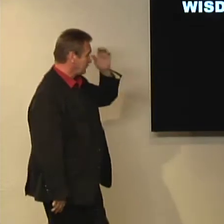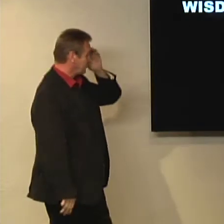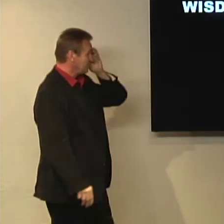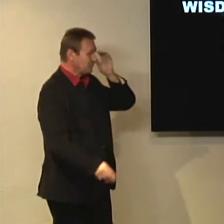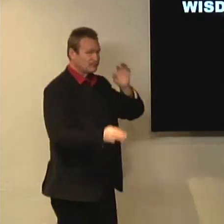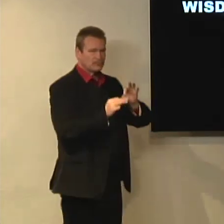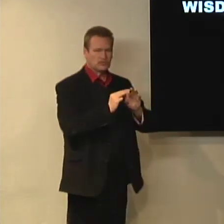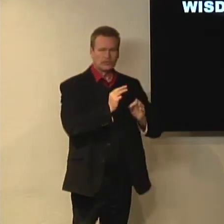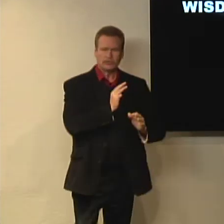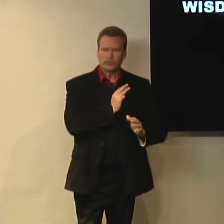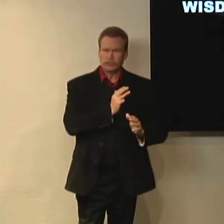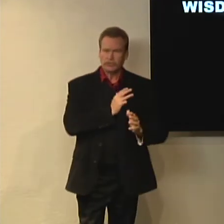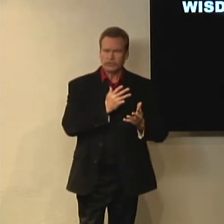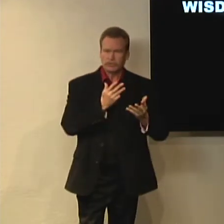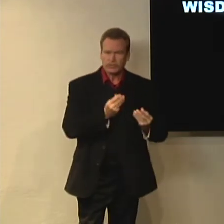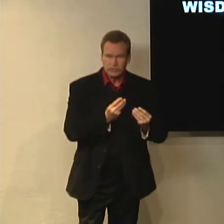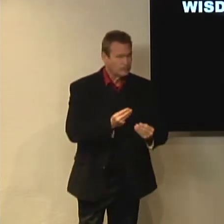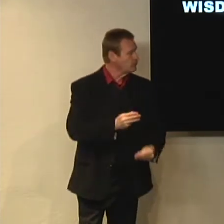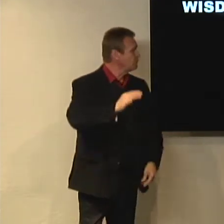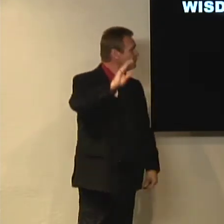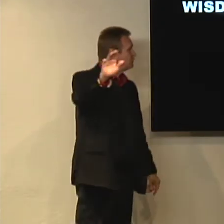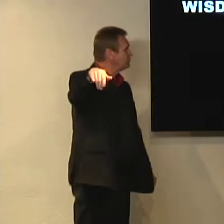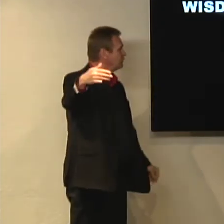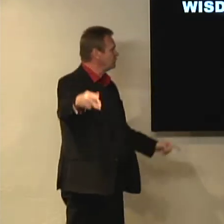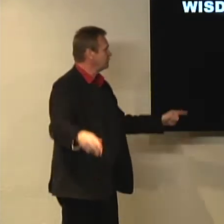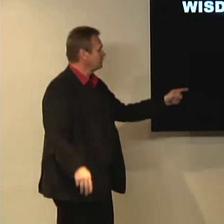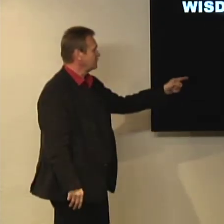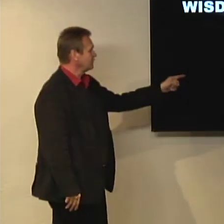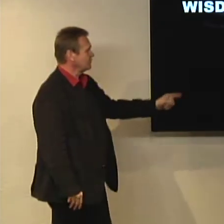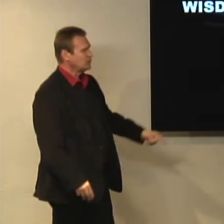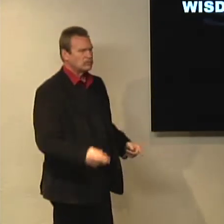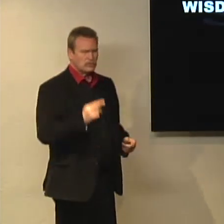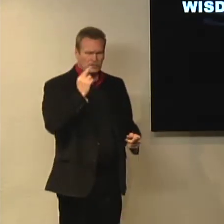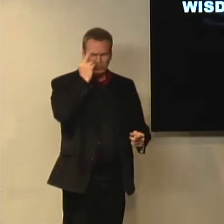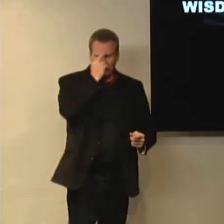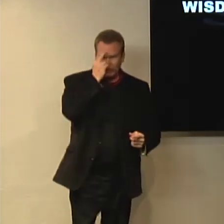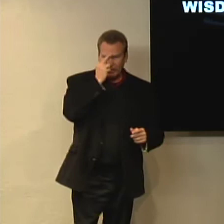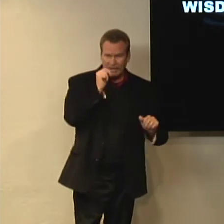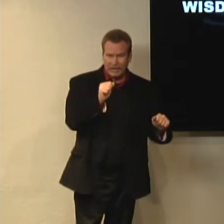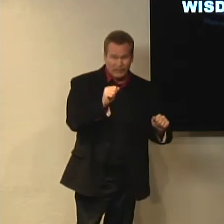peace-loving. It is gentle and meek. It is reasonable.